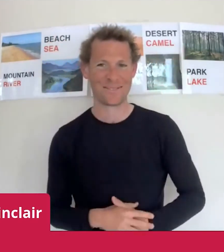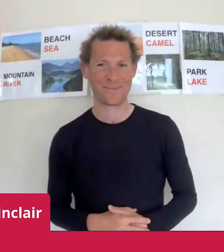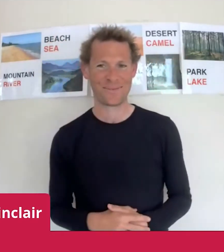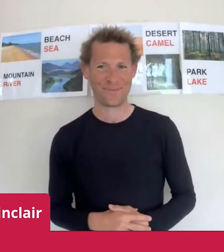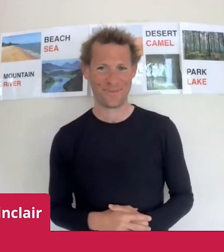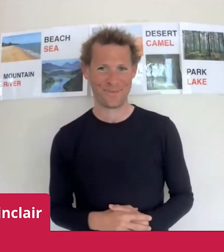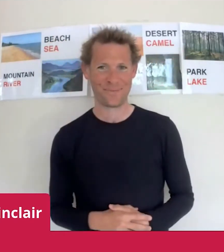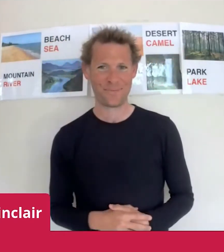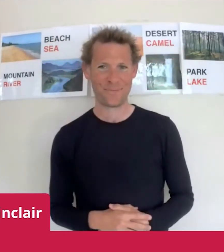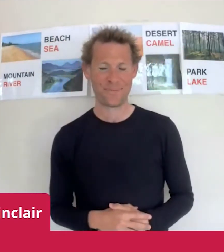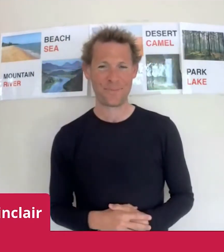forest.